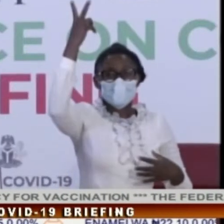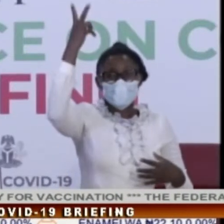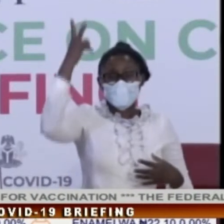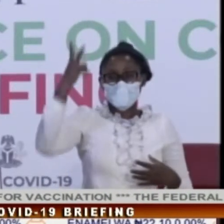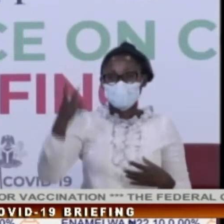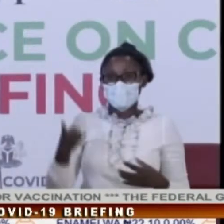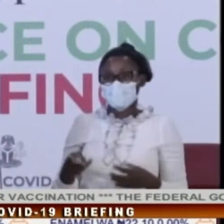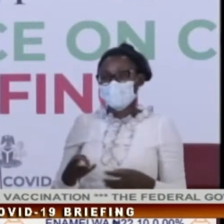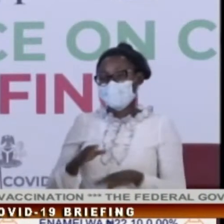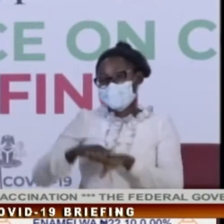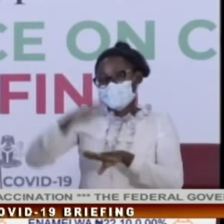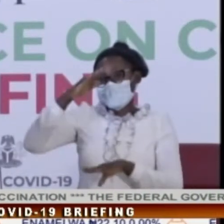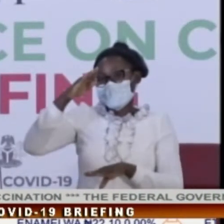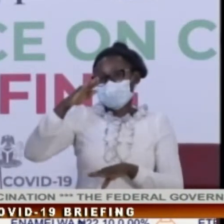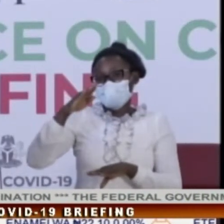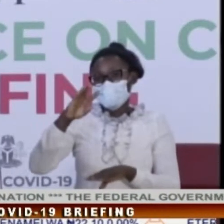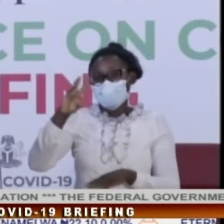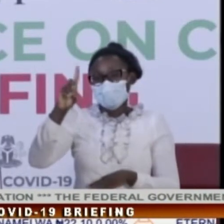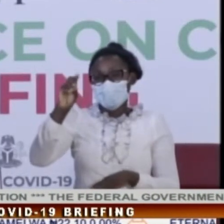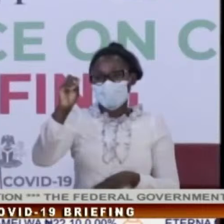become an obvious picture.